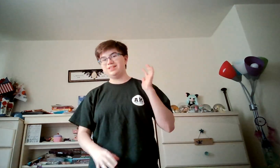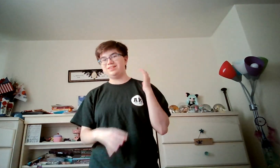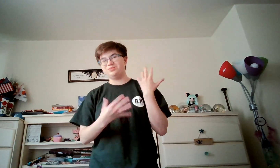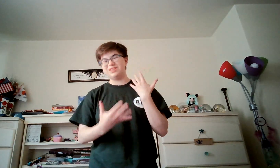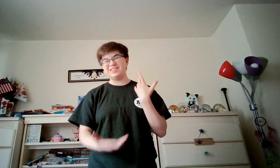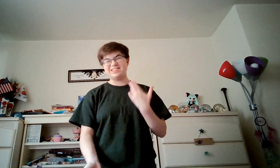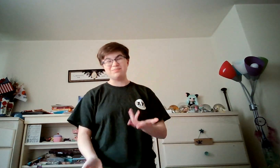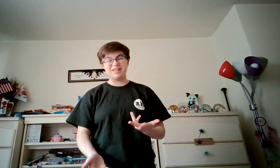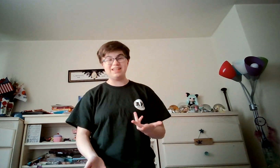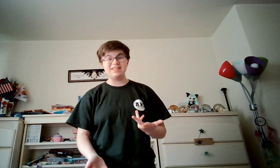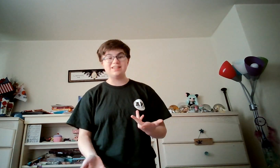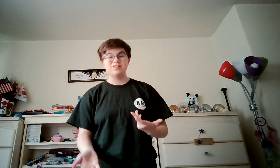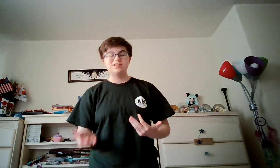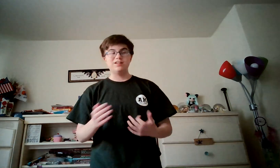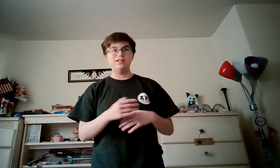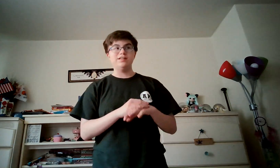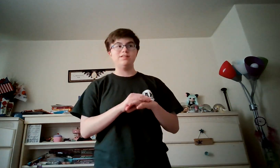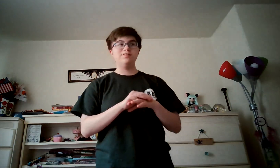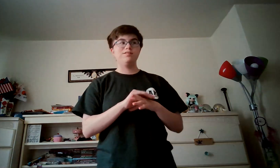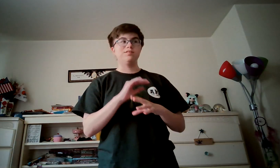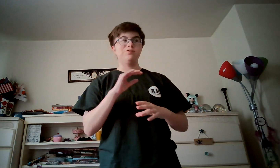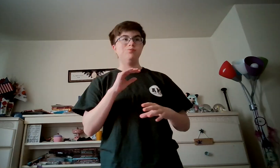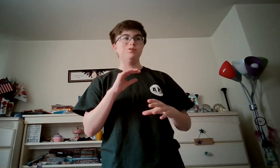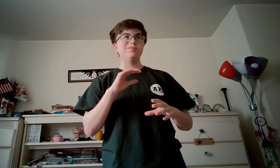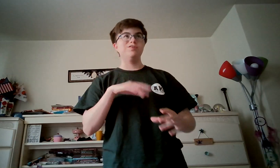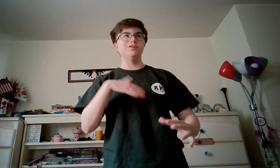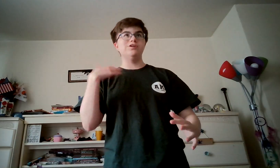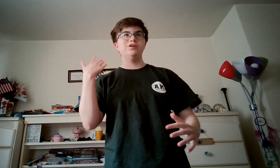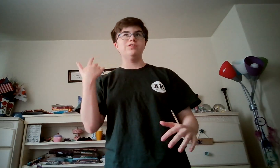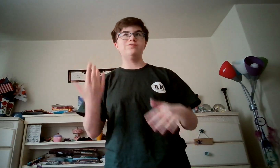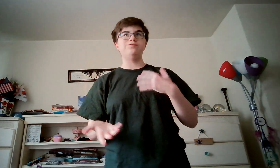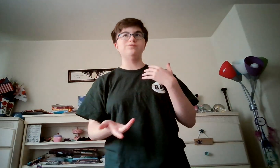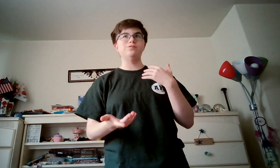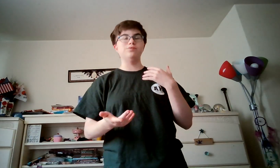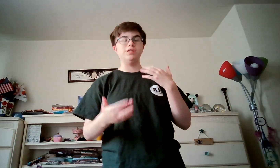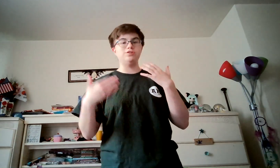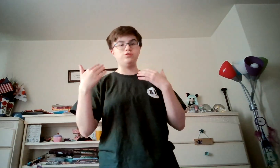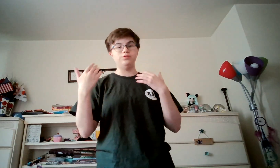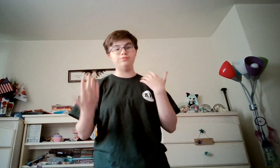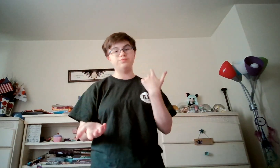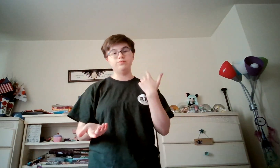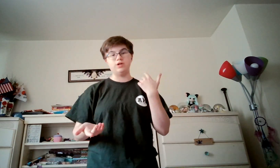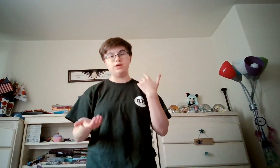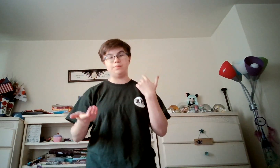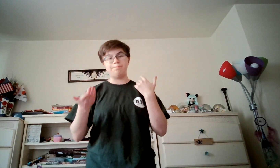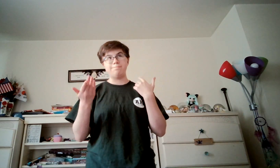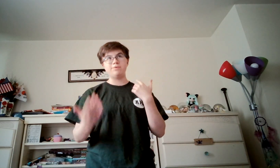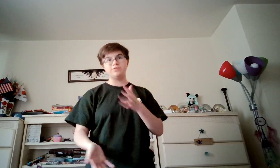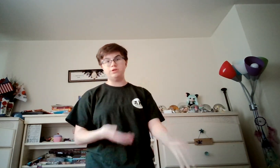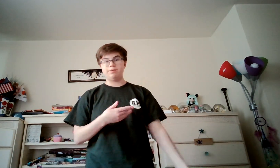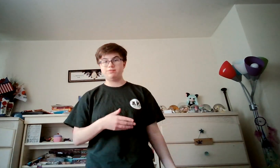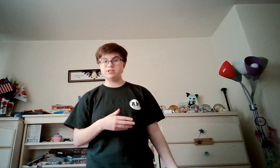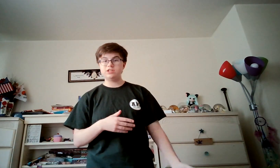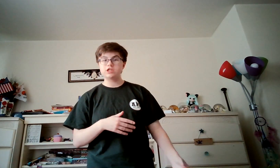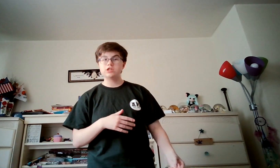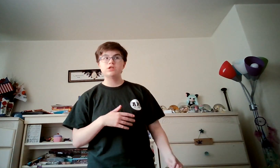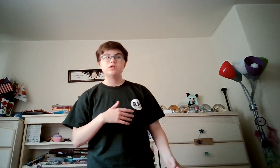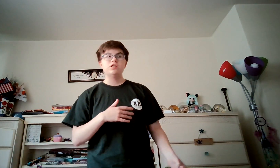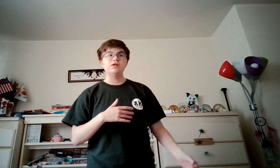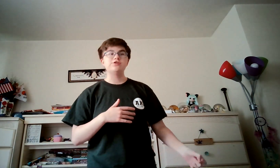do well explaining it. Uh, the ones I learned relate to food and beverage. So